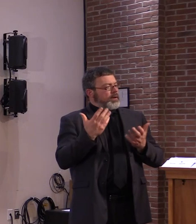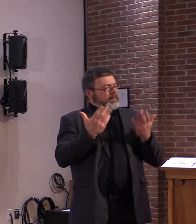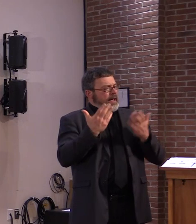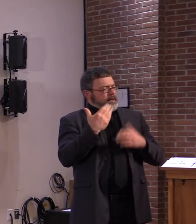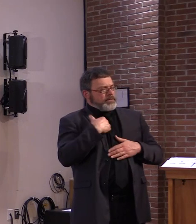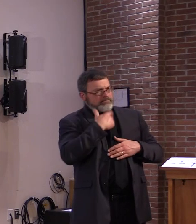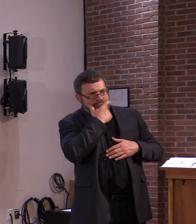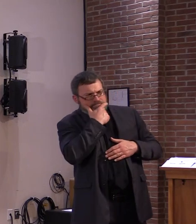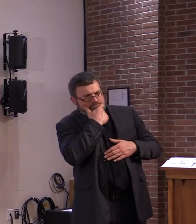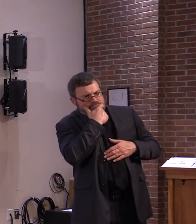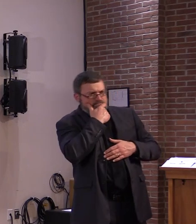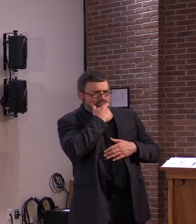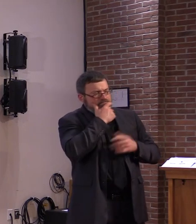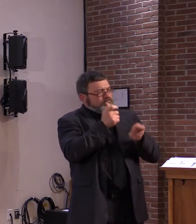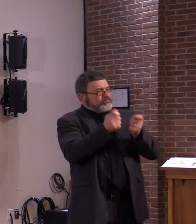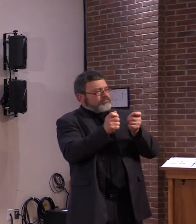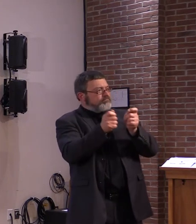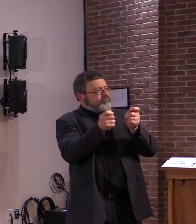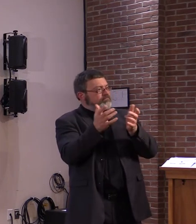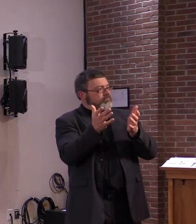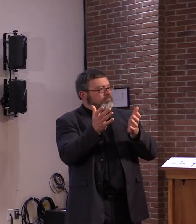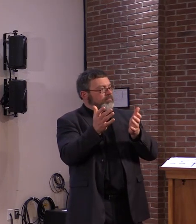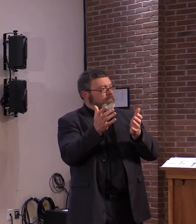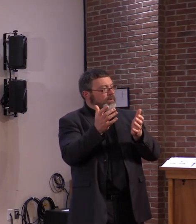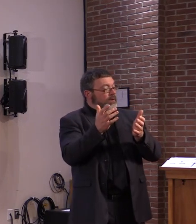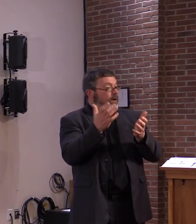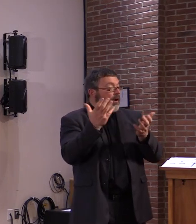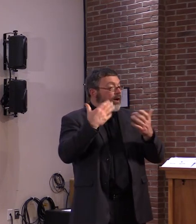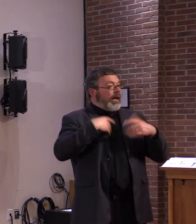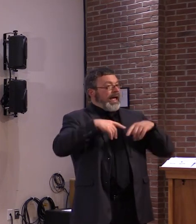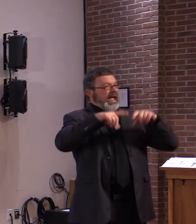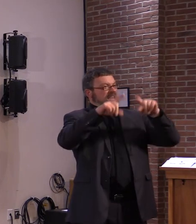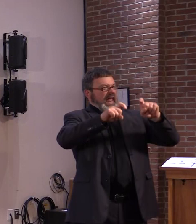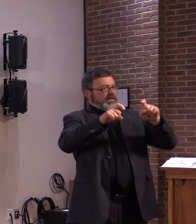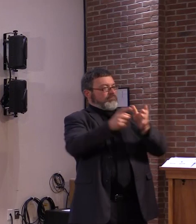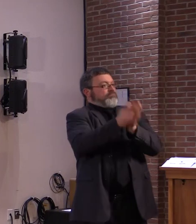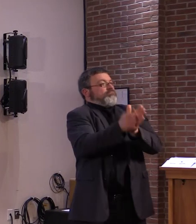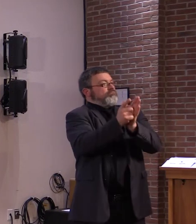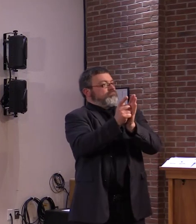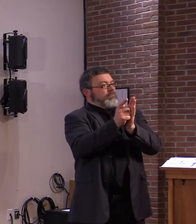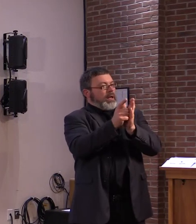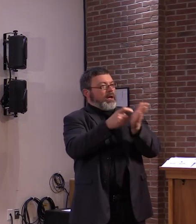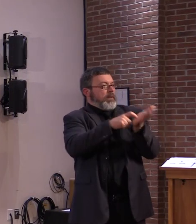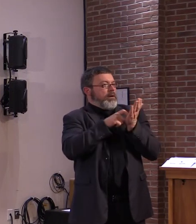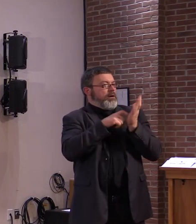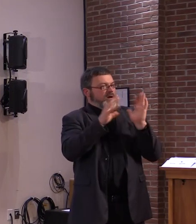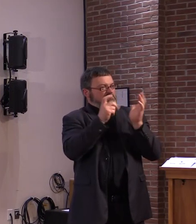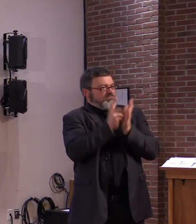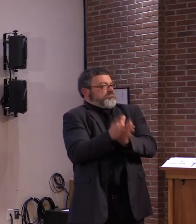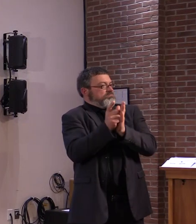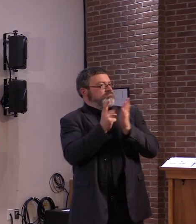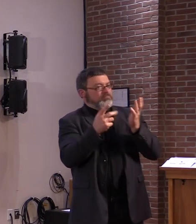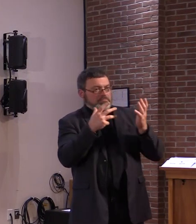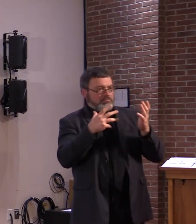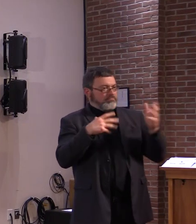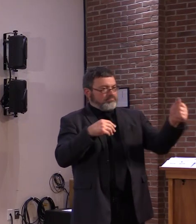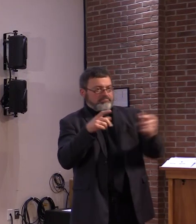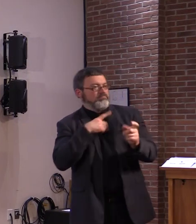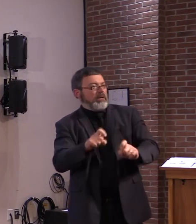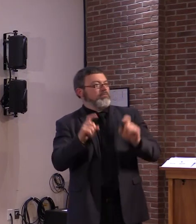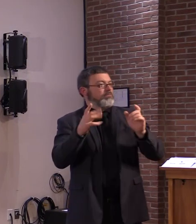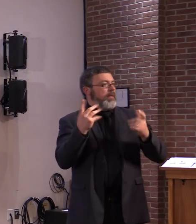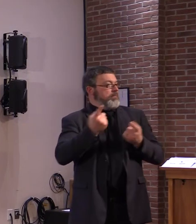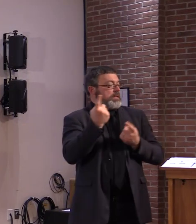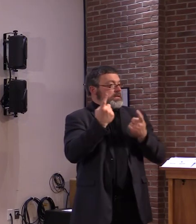One, testing on demand that's at the convenience of the Vermonter and not